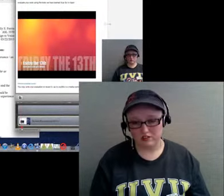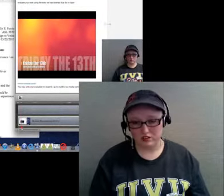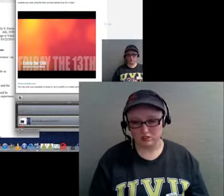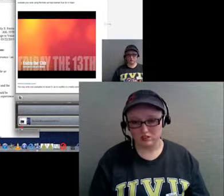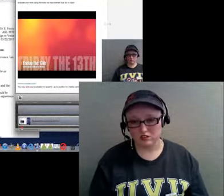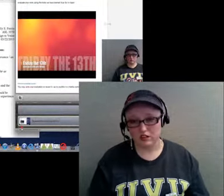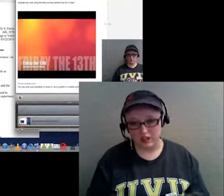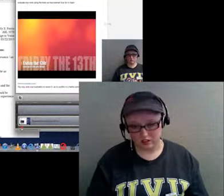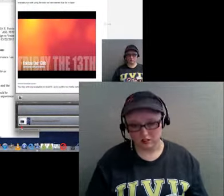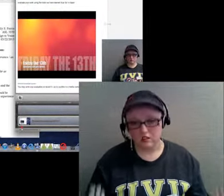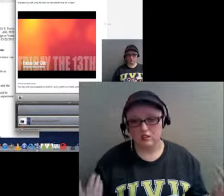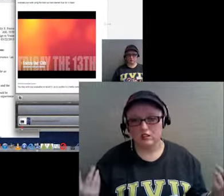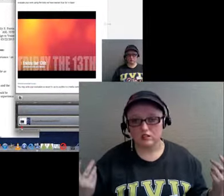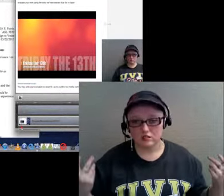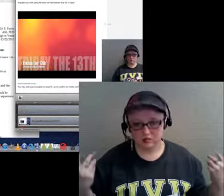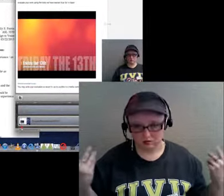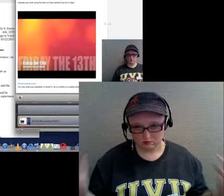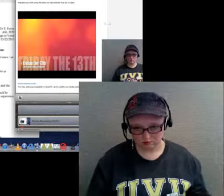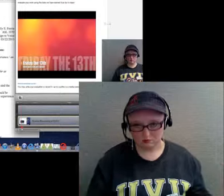if I was again